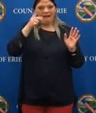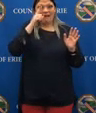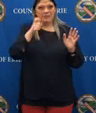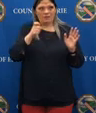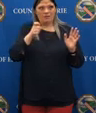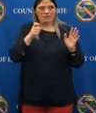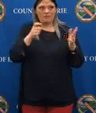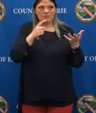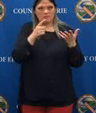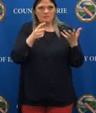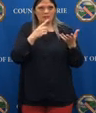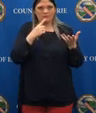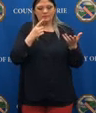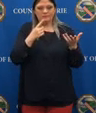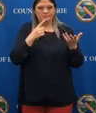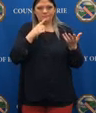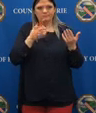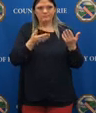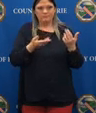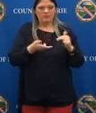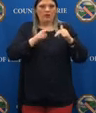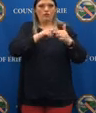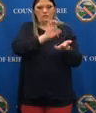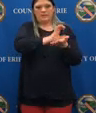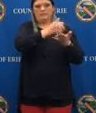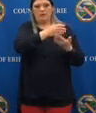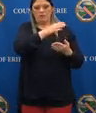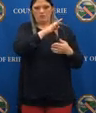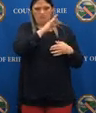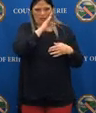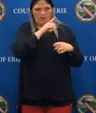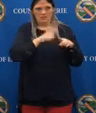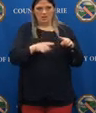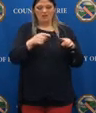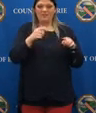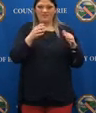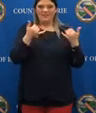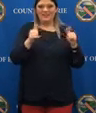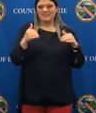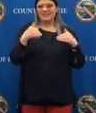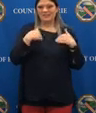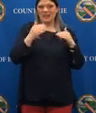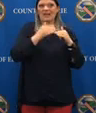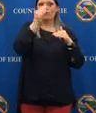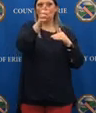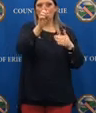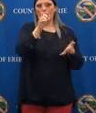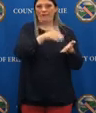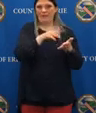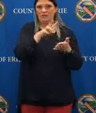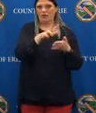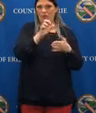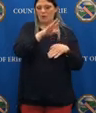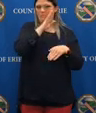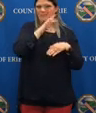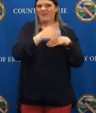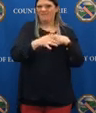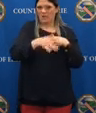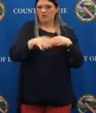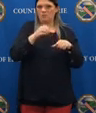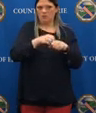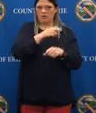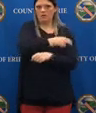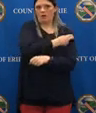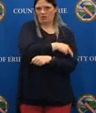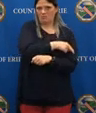bed capacity at the hospitals, but they have over 1,300 current beds available in county